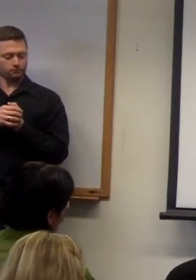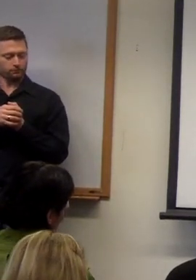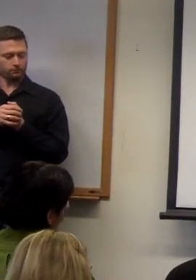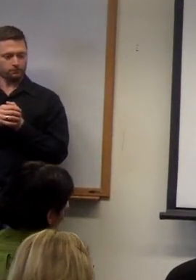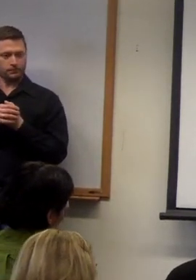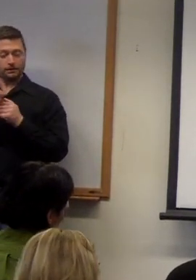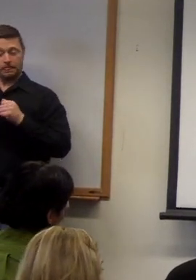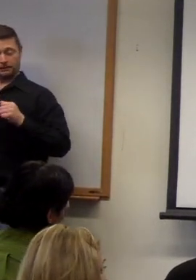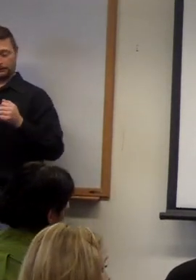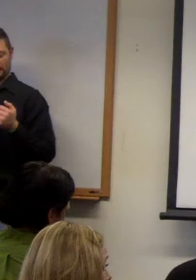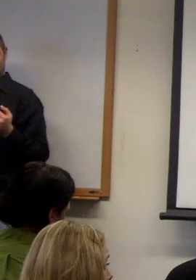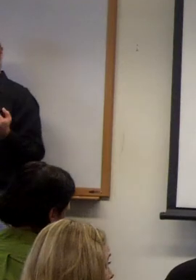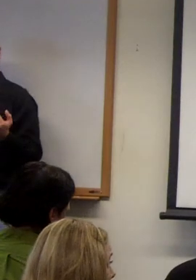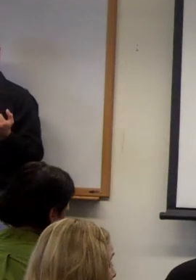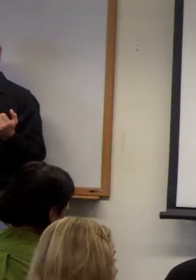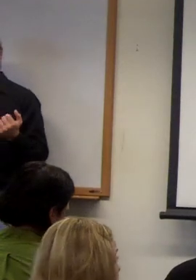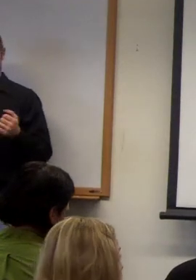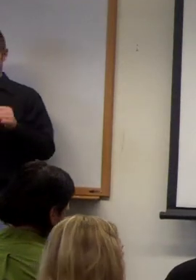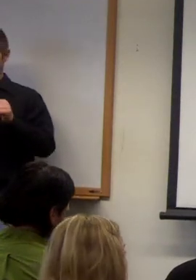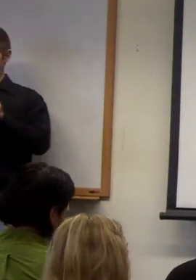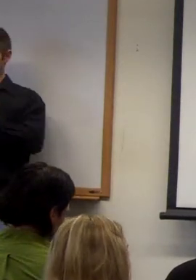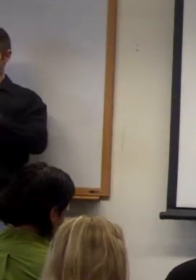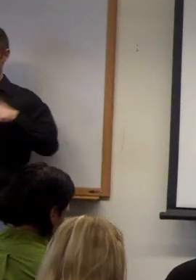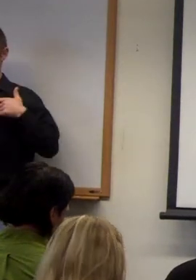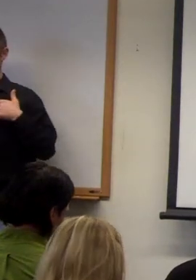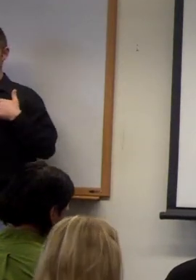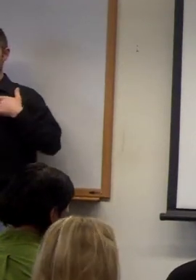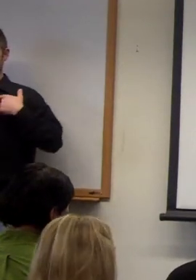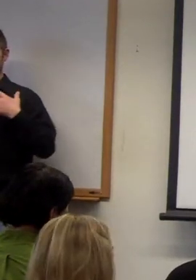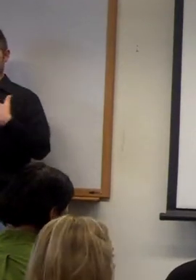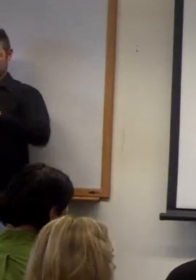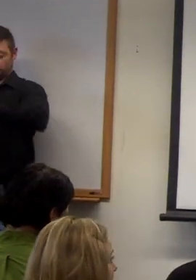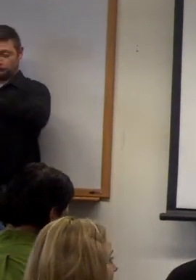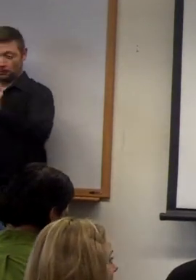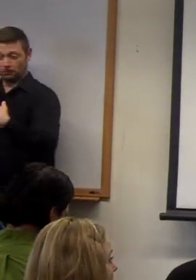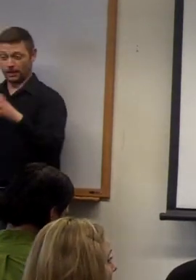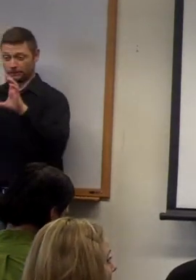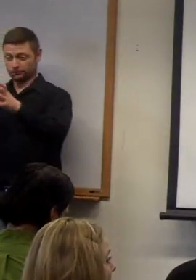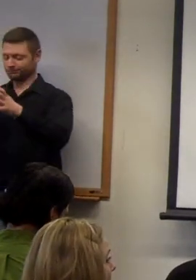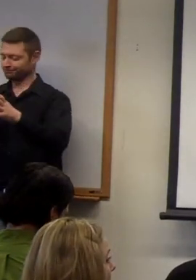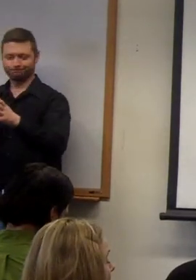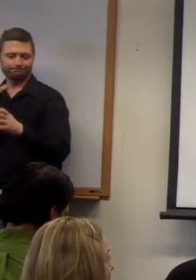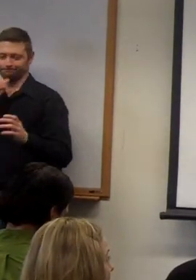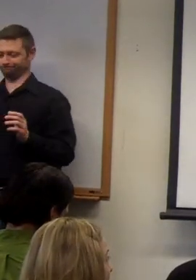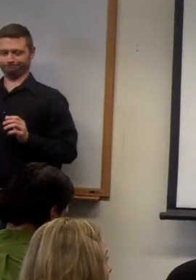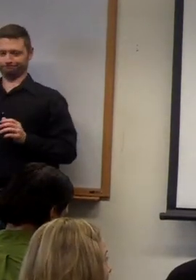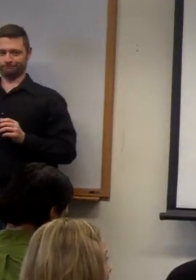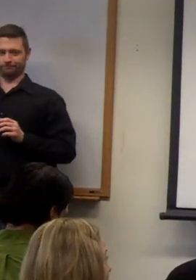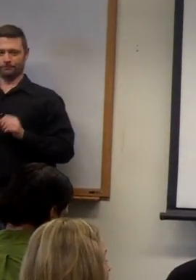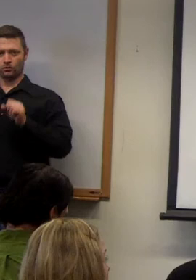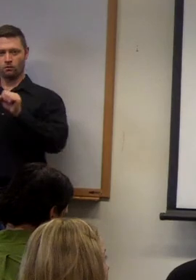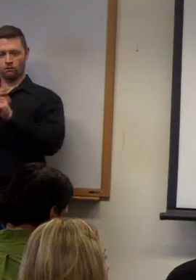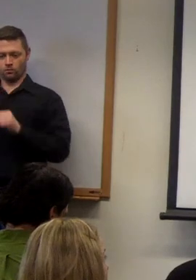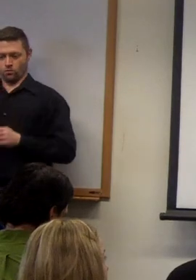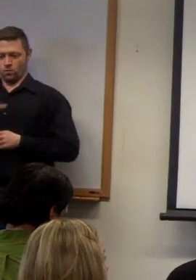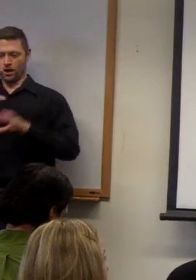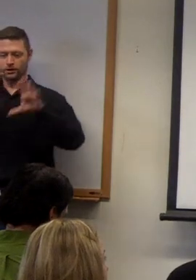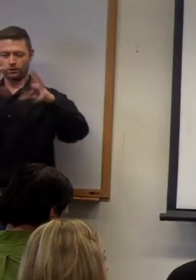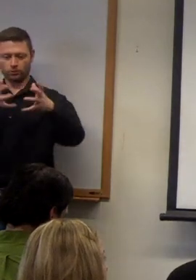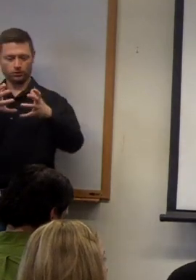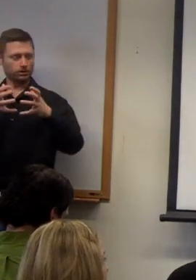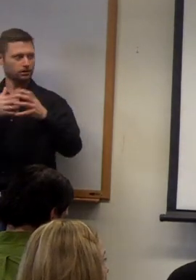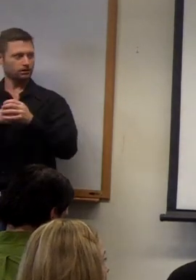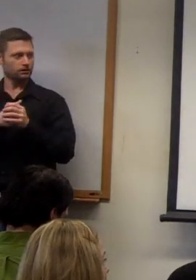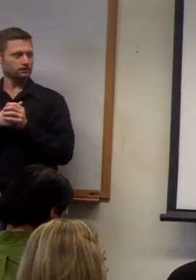is what I understand. All my life, never being connected with a black community, never being connected to any black community, all my